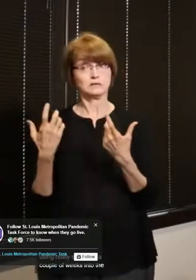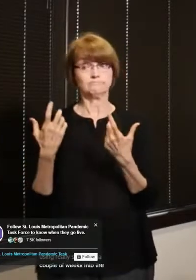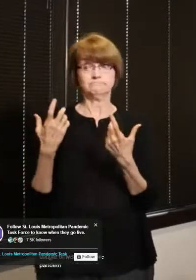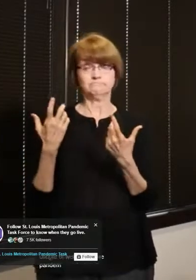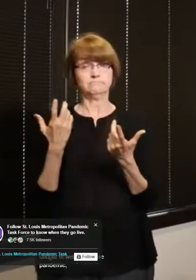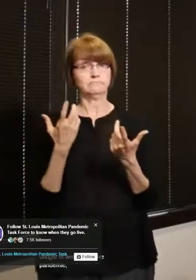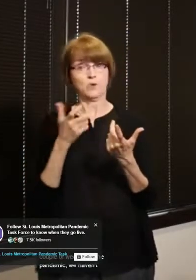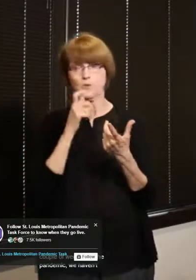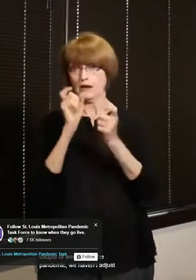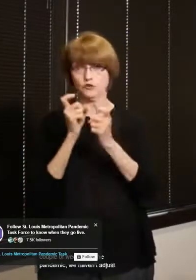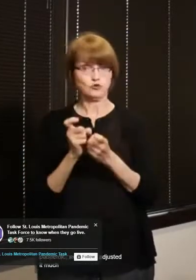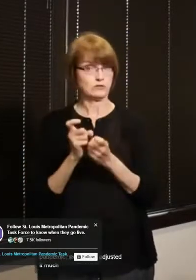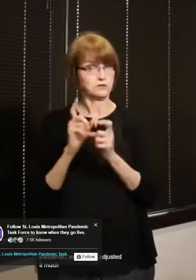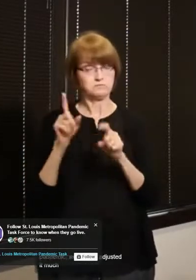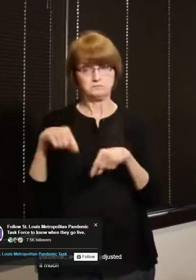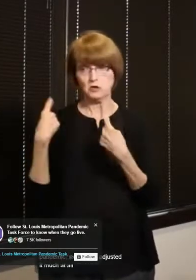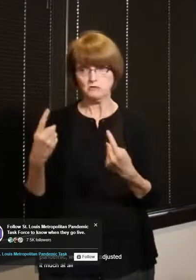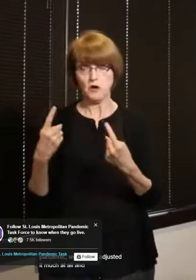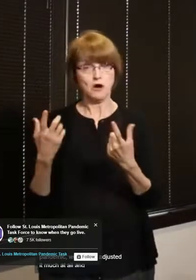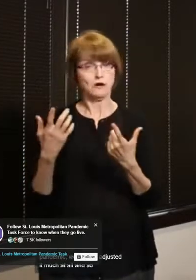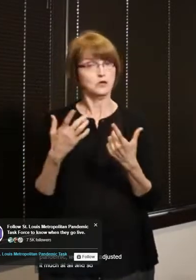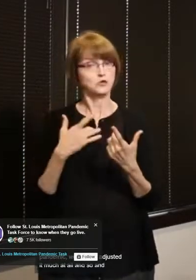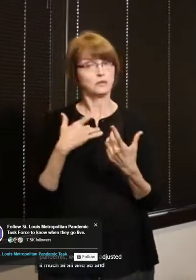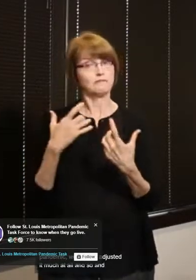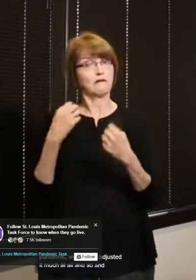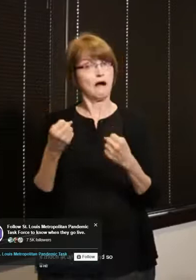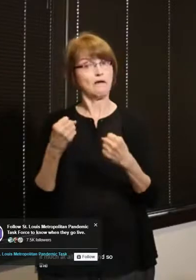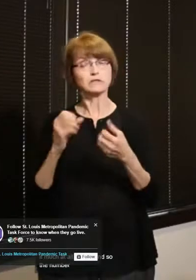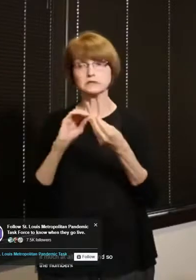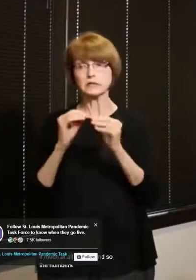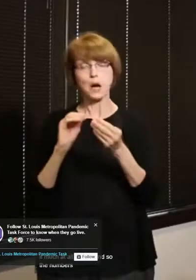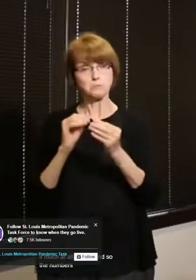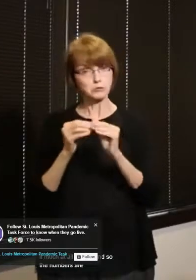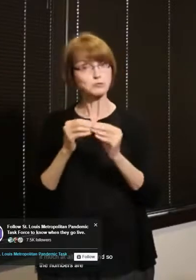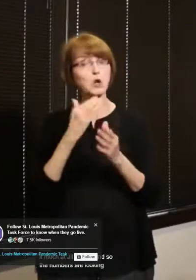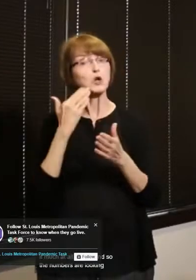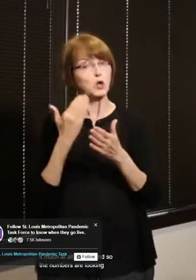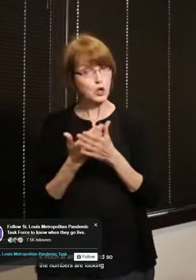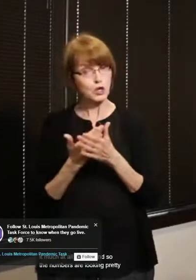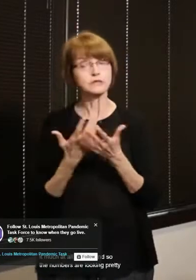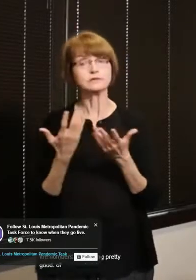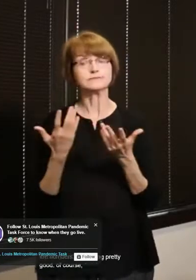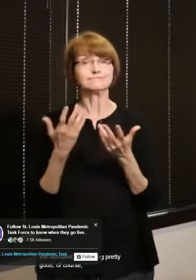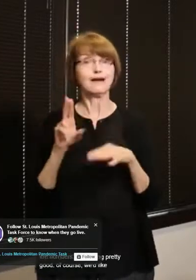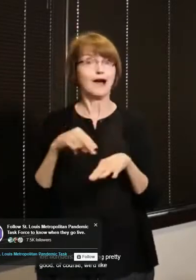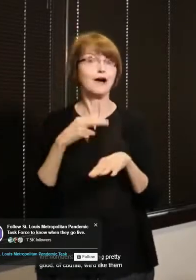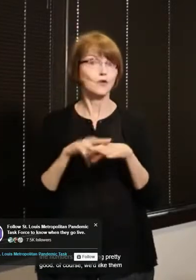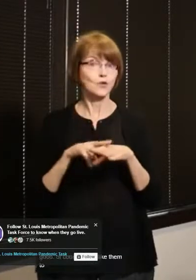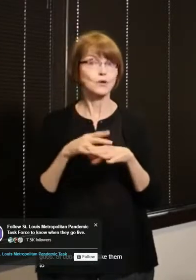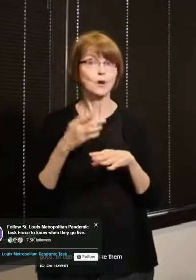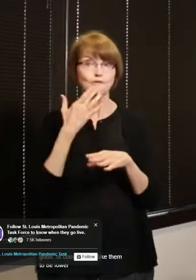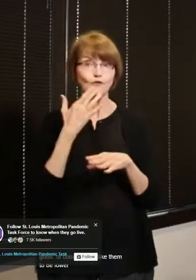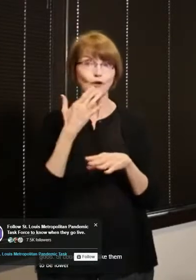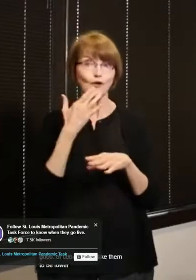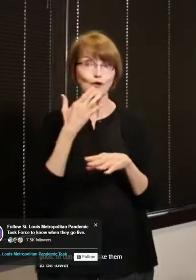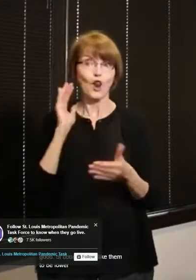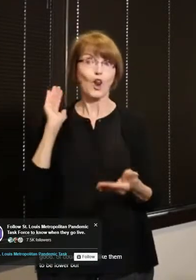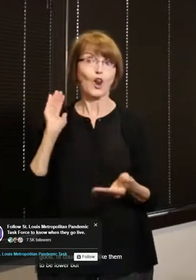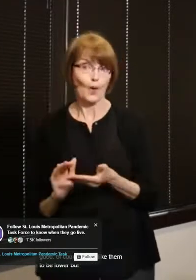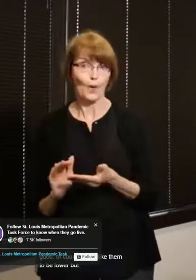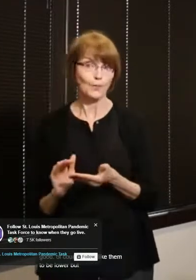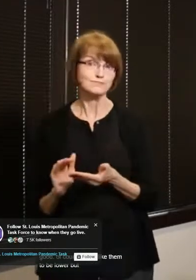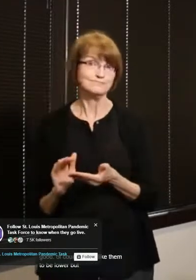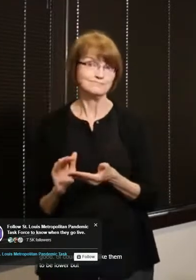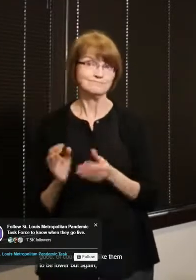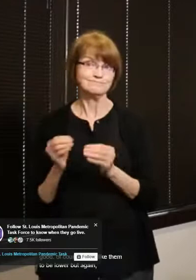We haven't adjusted it much at all. And so the numbers are looking pretty good. Of course, we'd like them to be lower. But again,